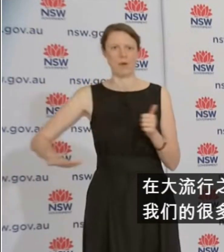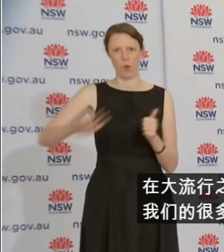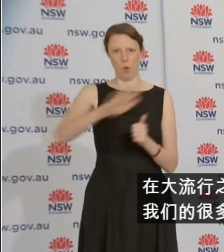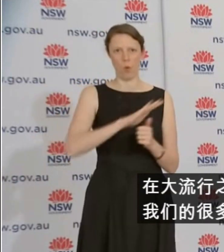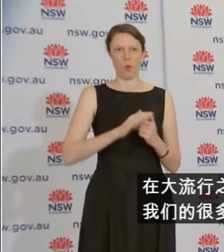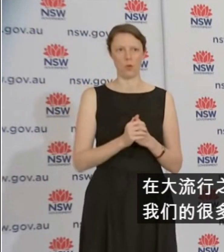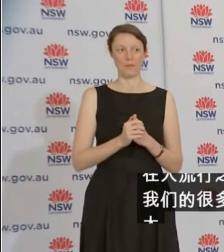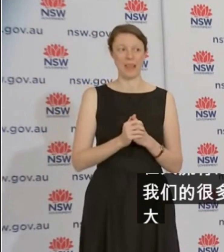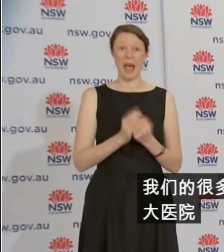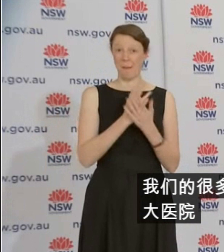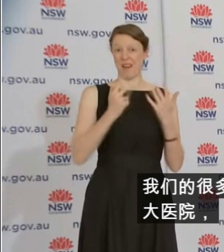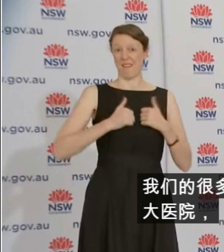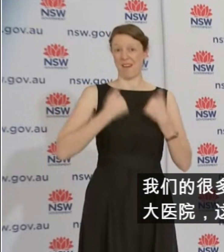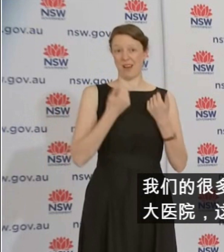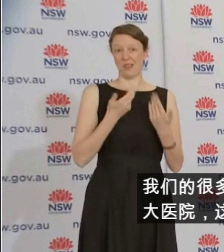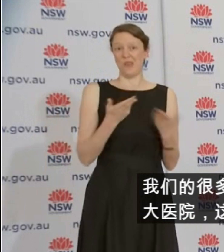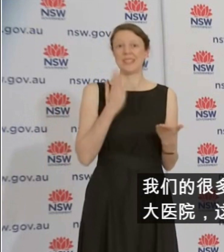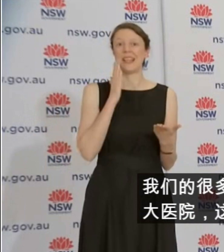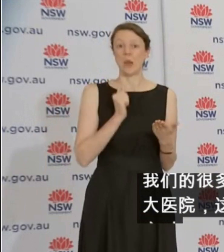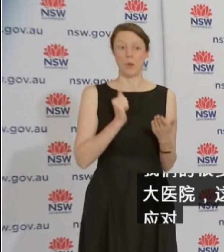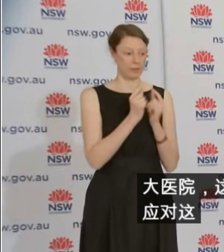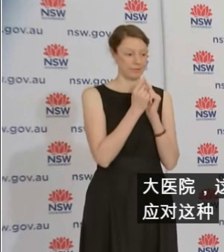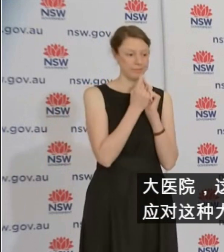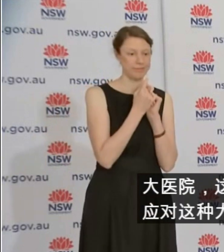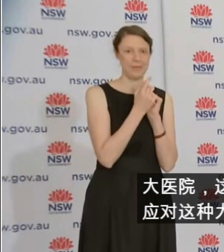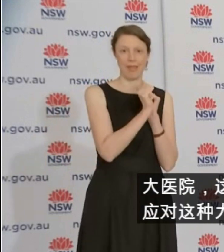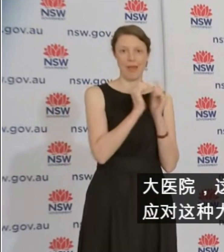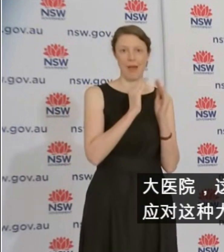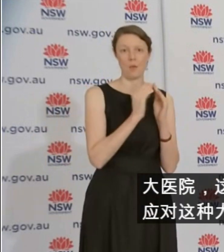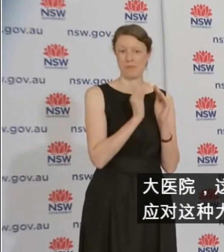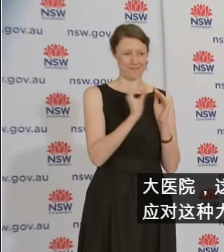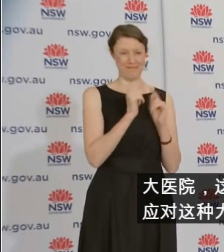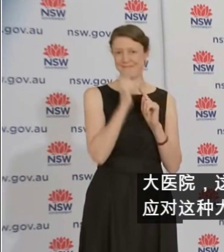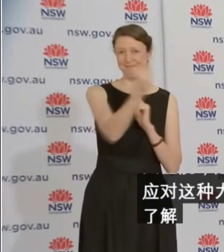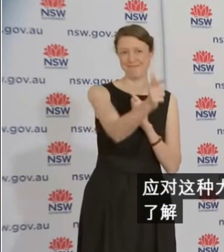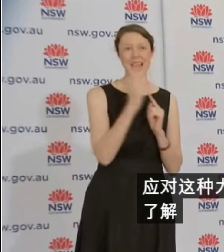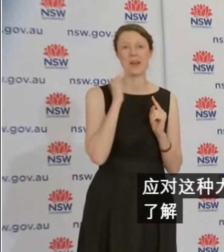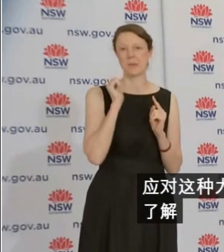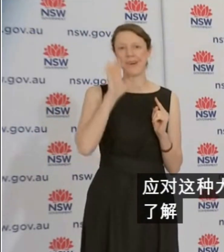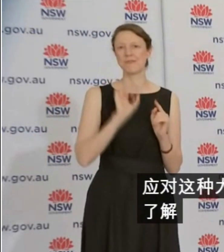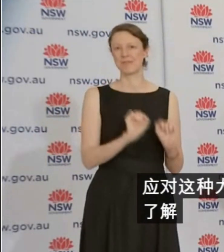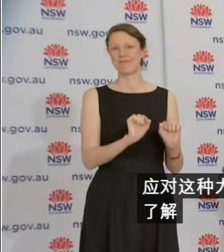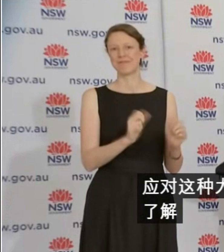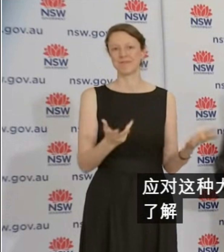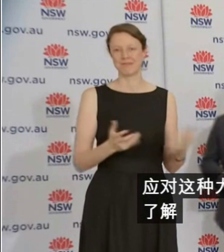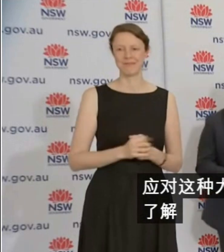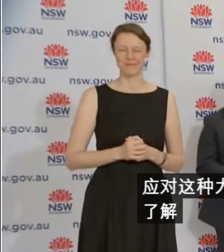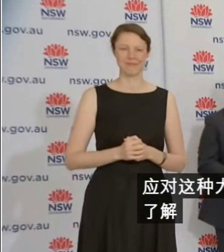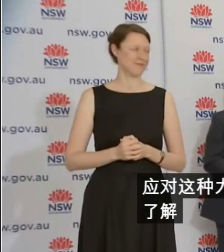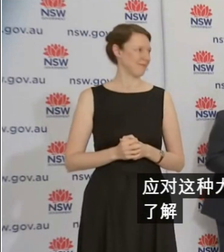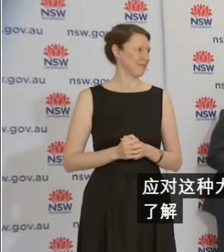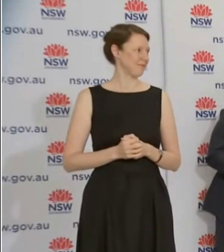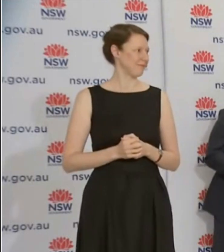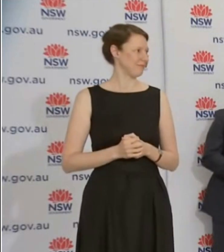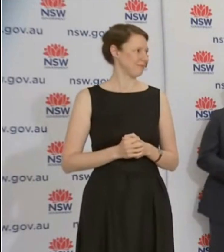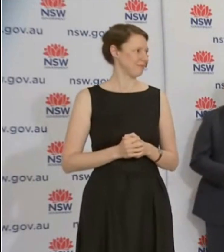aren't local; they are at major hospitals, and it's part of our approach to dealing with this pandemic. Remy, I understand the ambulance